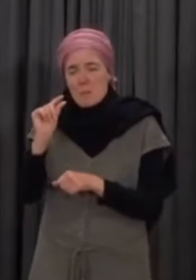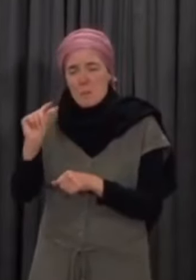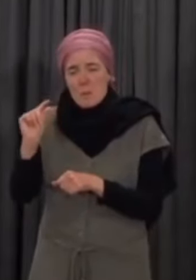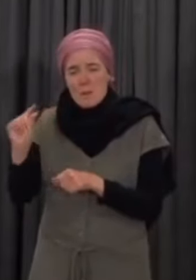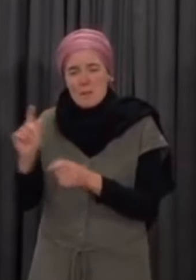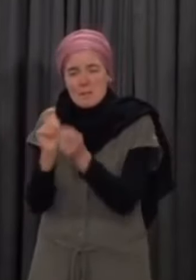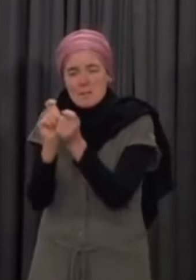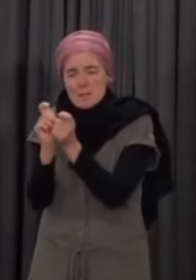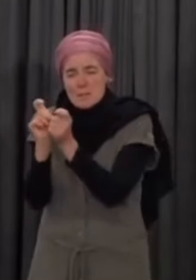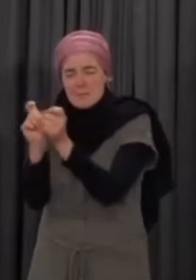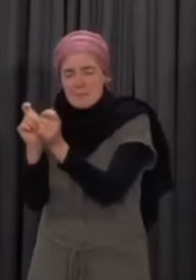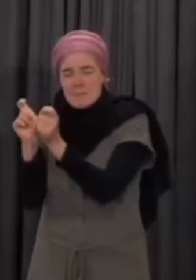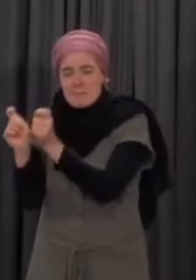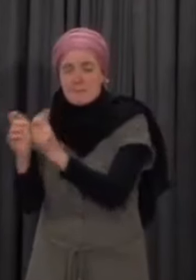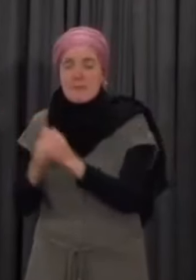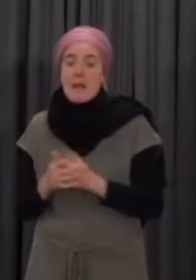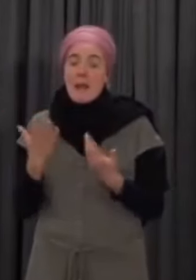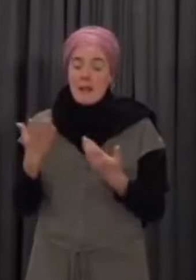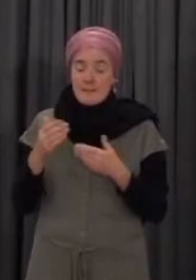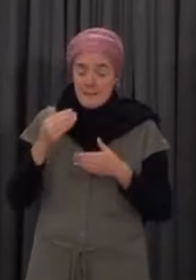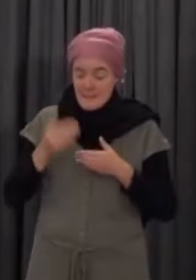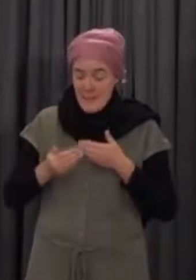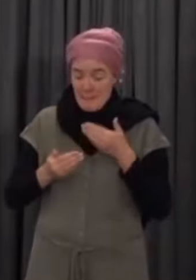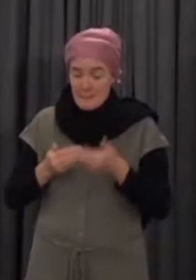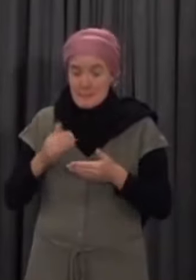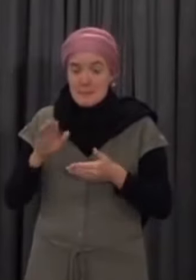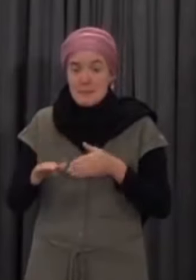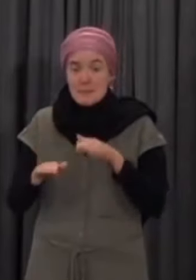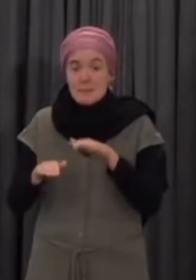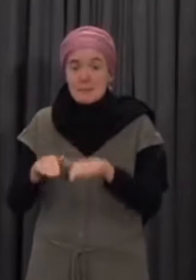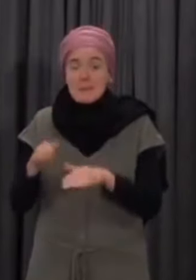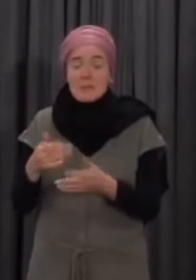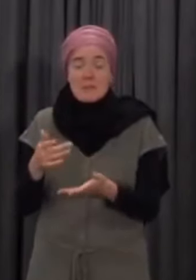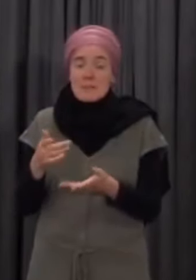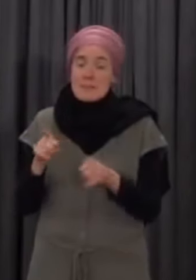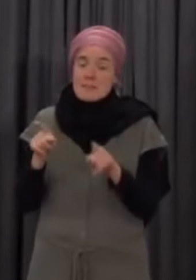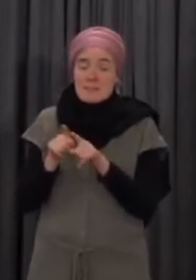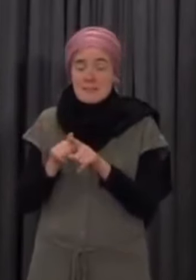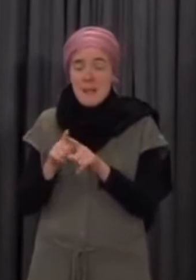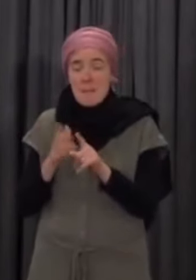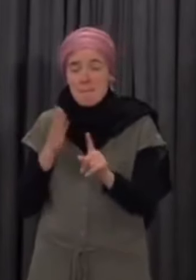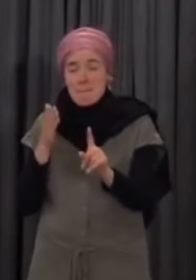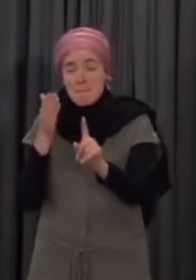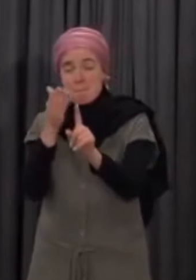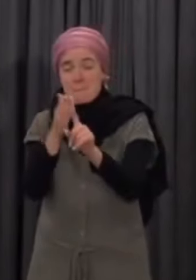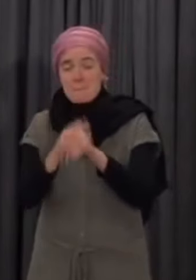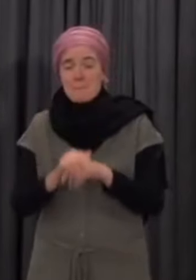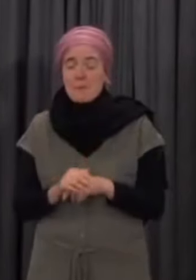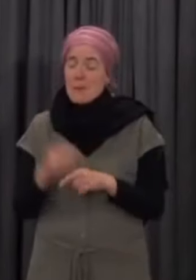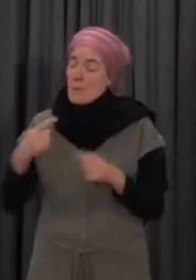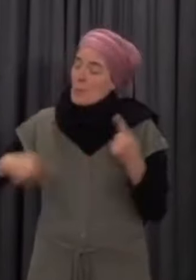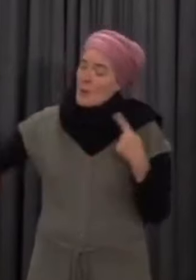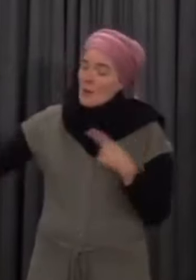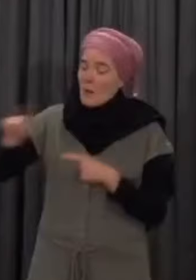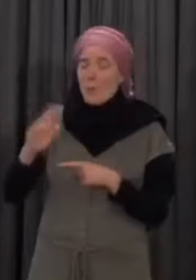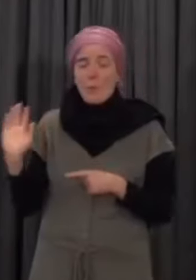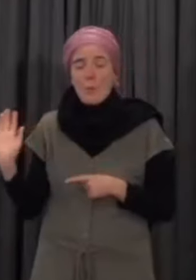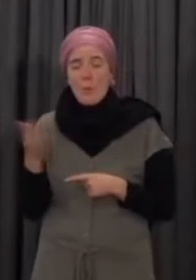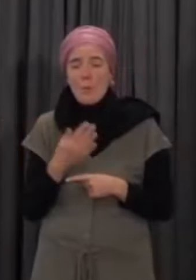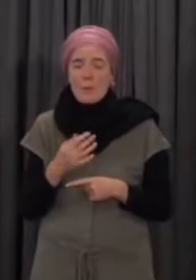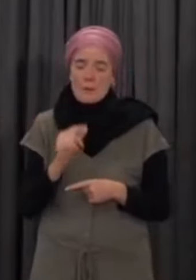the steps we are taking are all in the same direction. We are all marginally lifting the restrictions. So there is